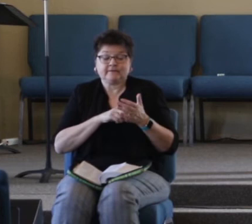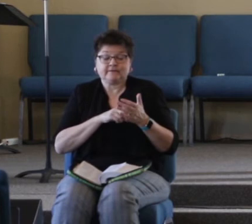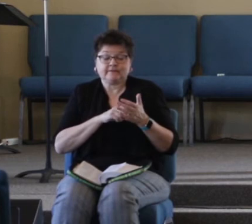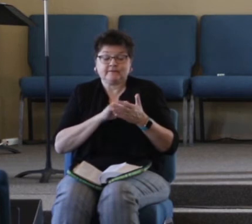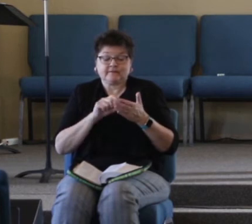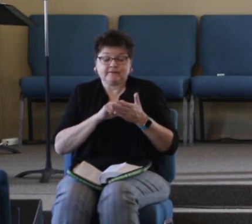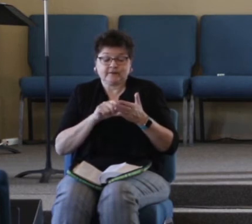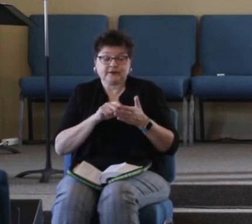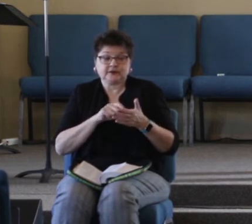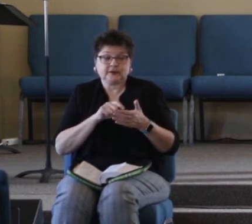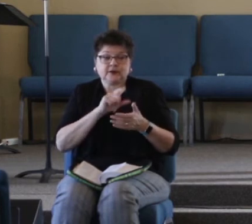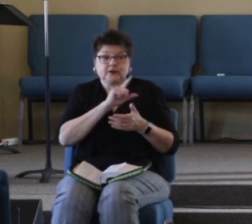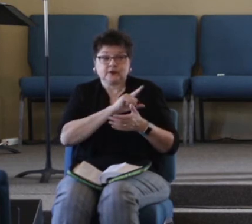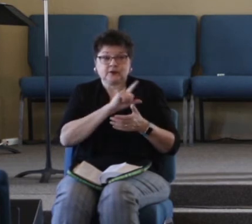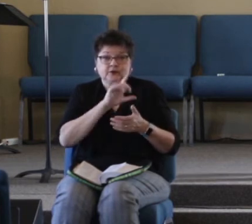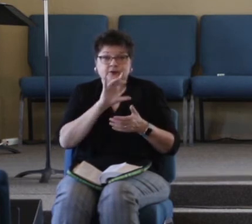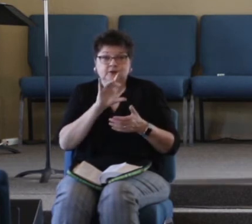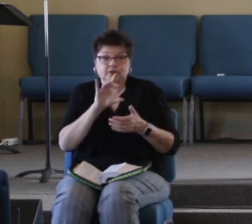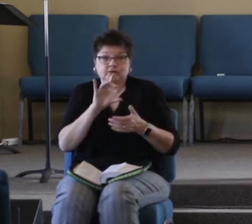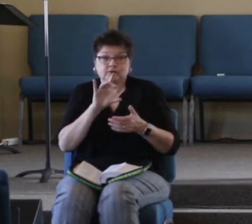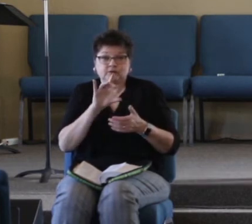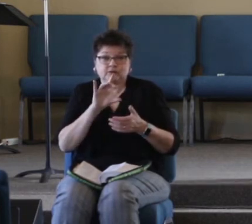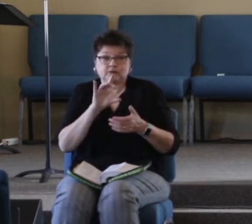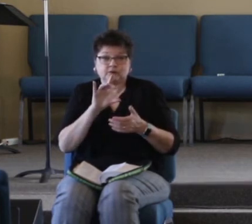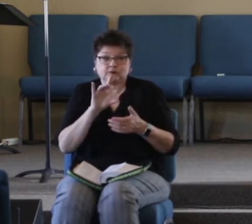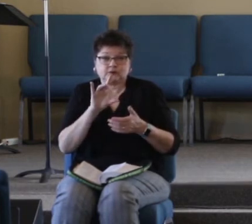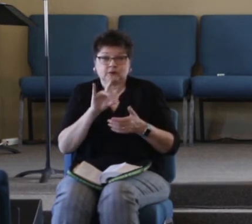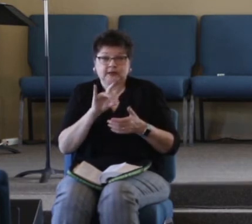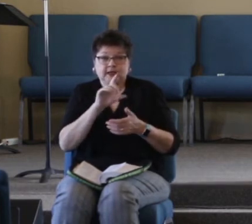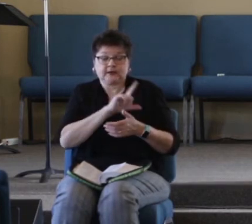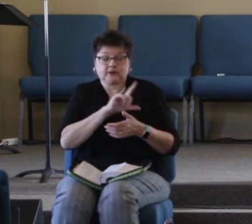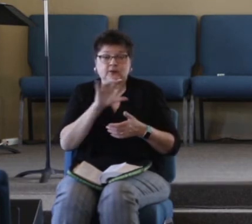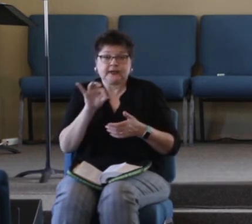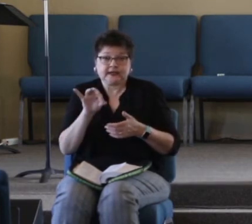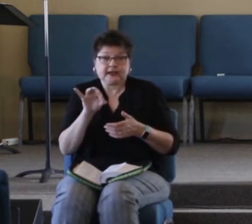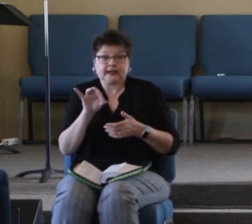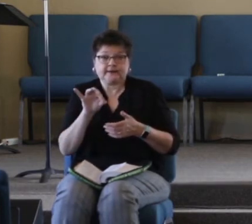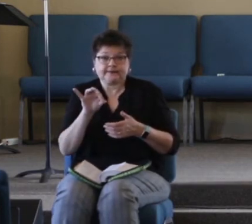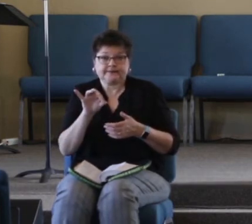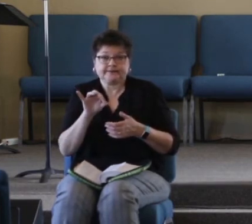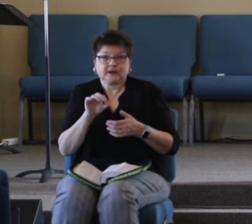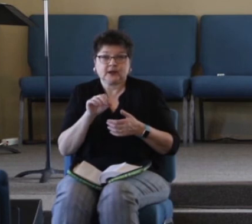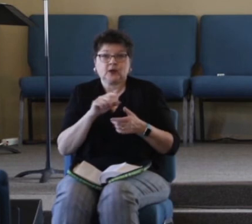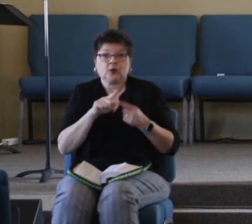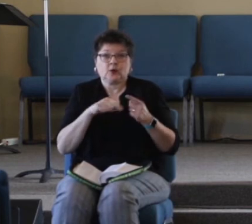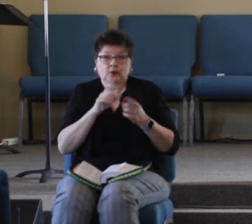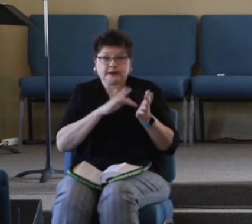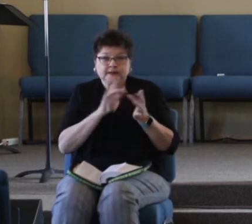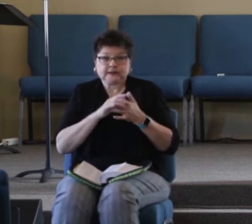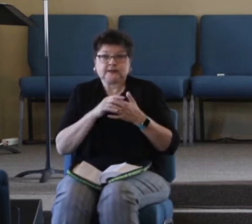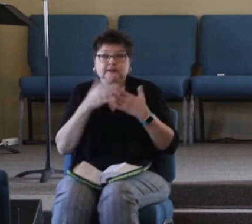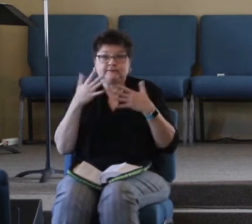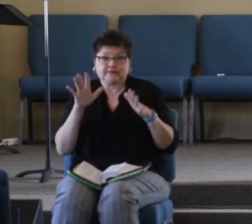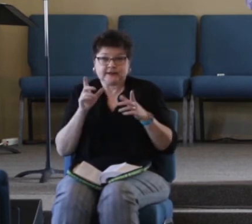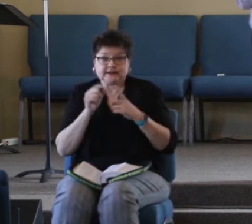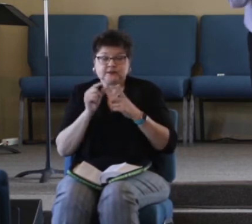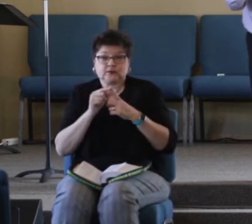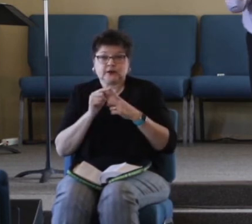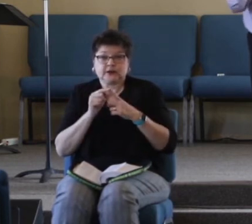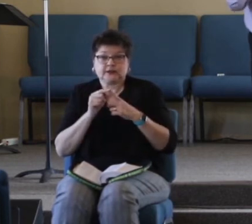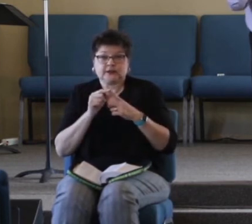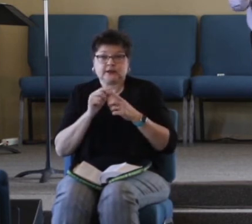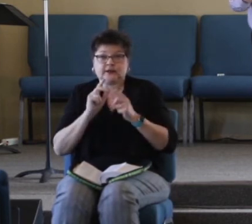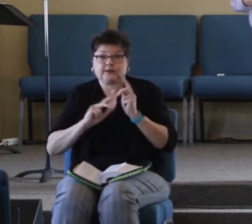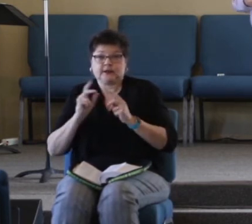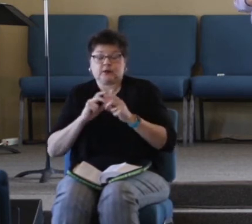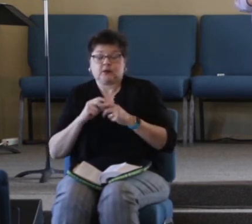teaching this and when he finished teaching this, this is what was said. Verse 28, when Jesus had finished these words, the crowds were